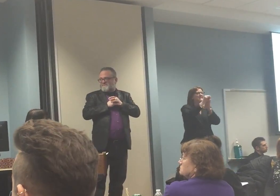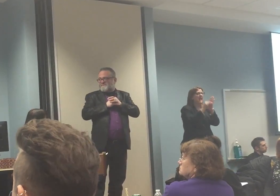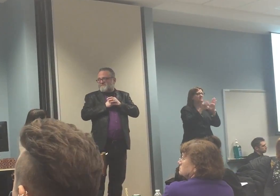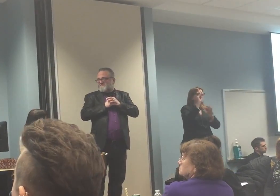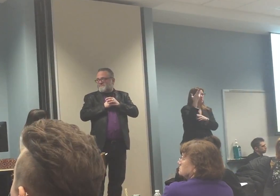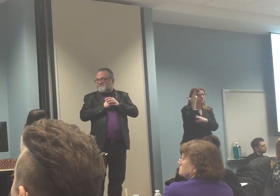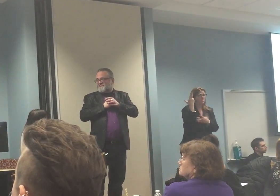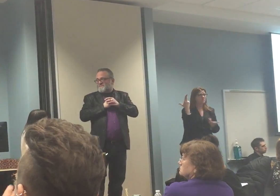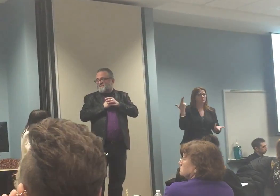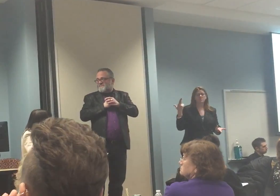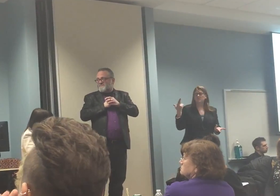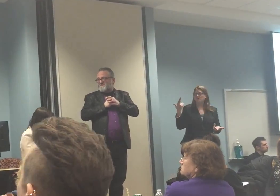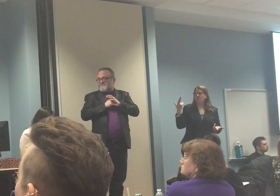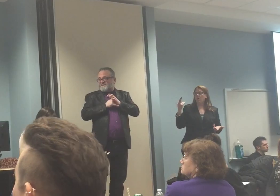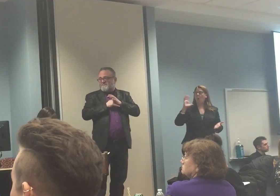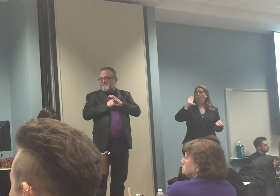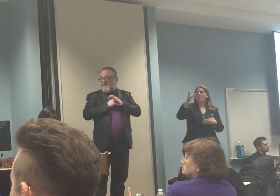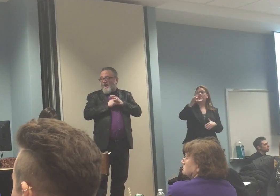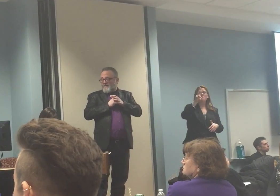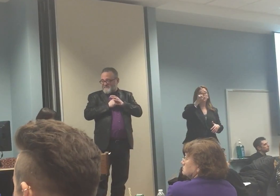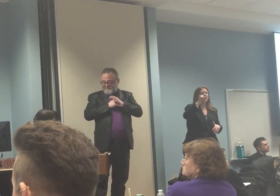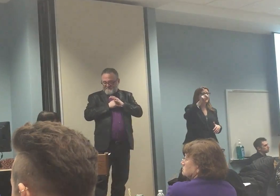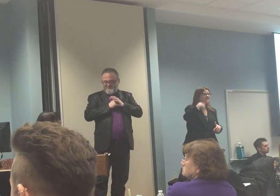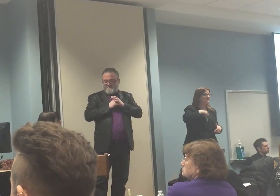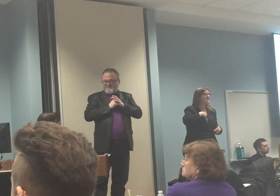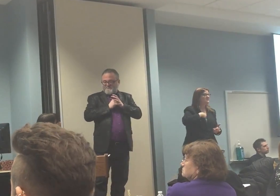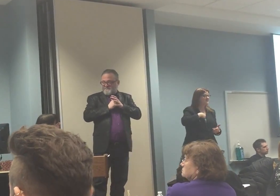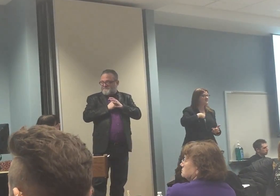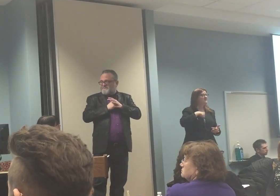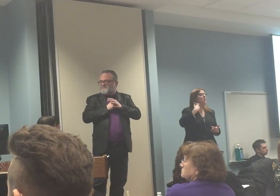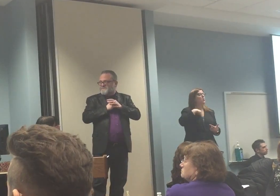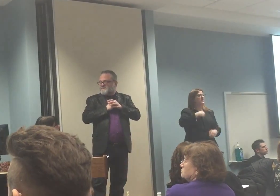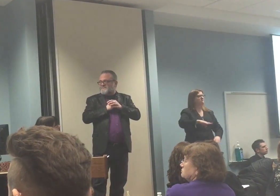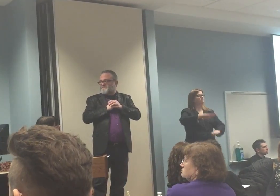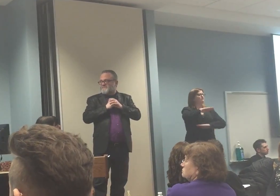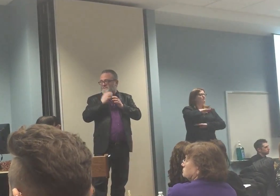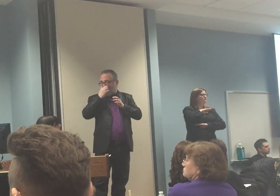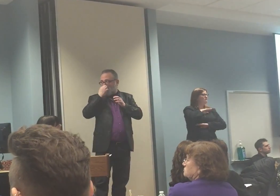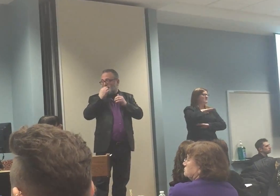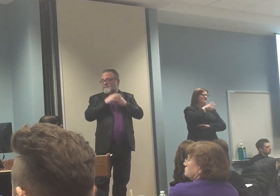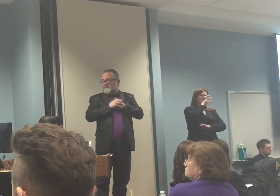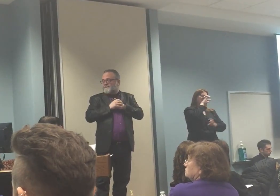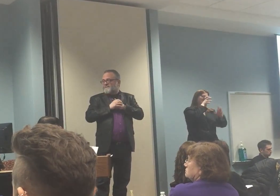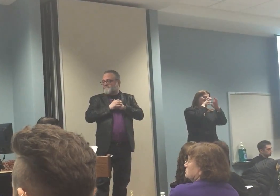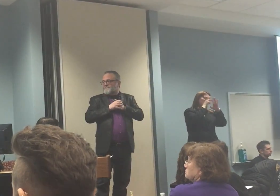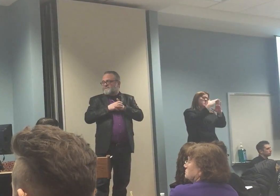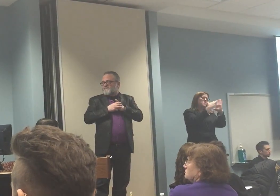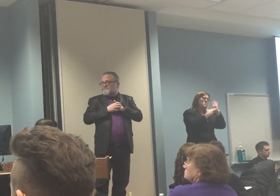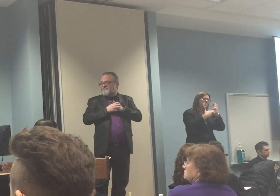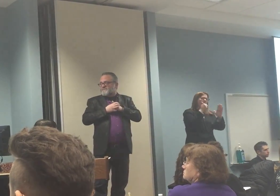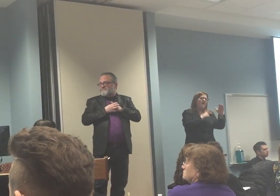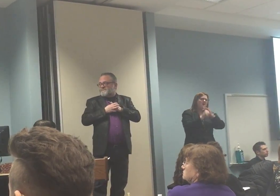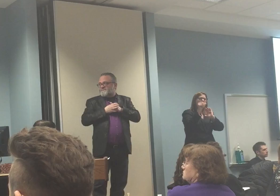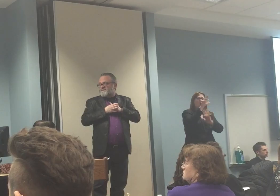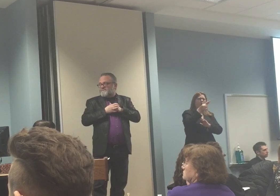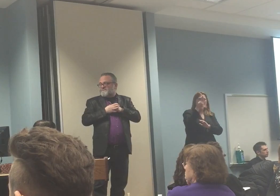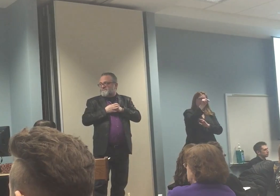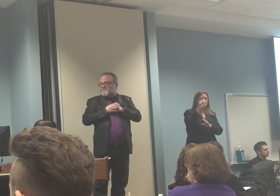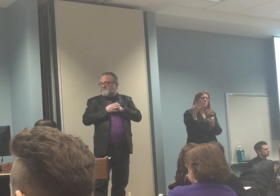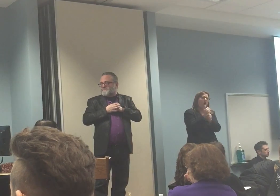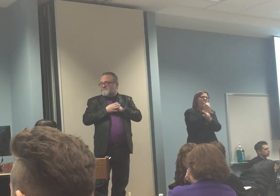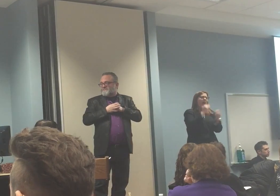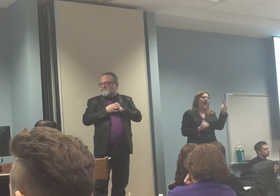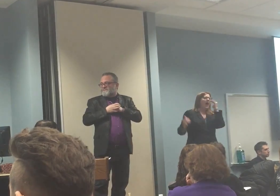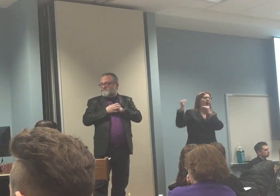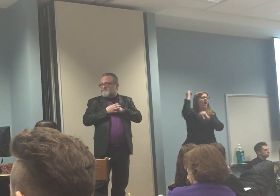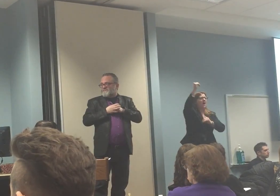Michigan. There are over 30 of us, and we have satisfied stringent rules under the RID in order to obtain a